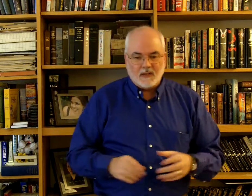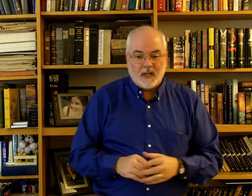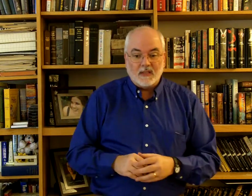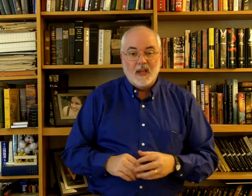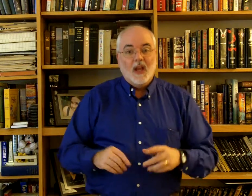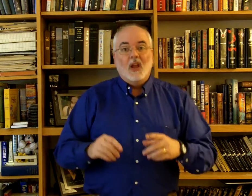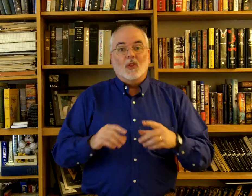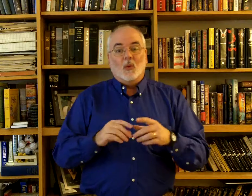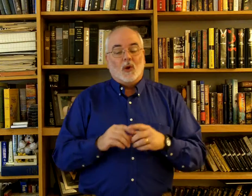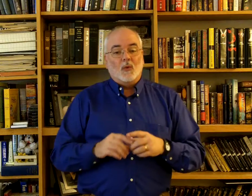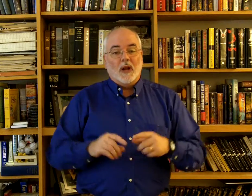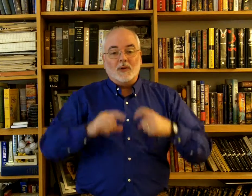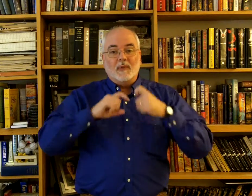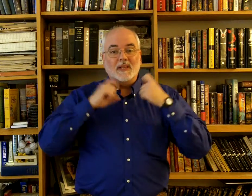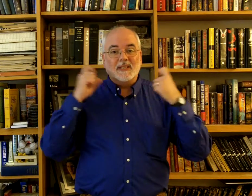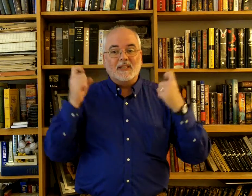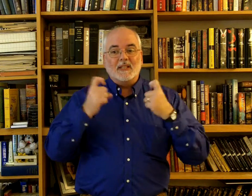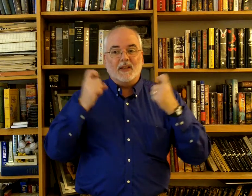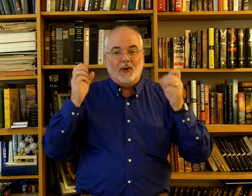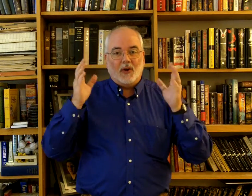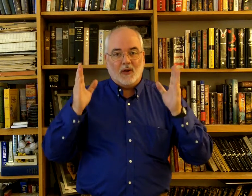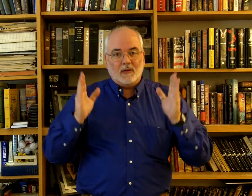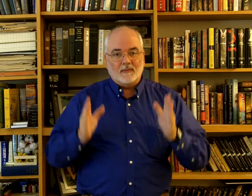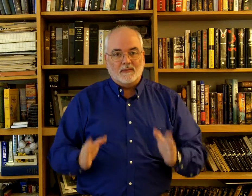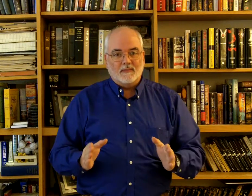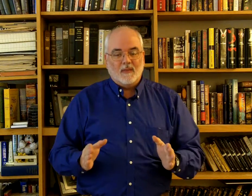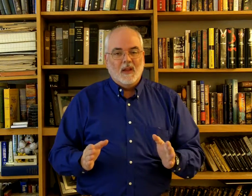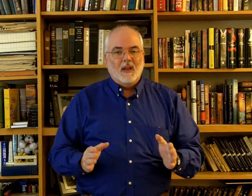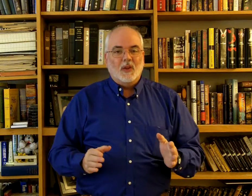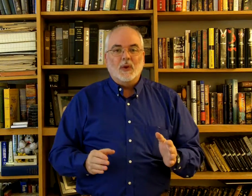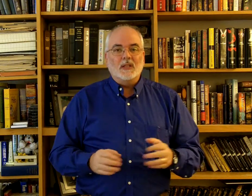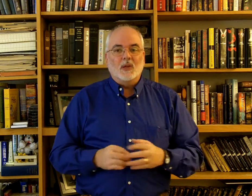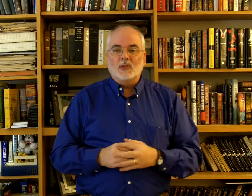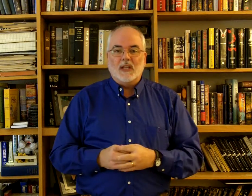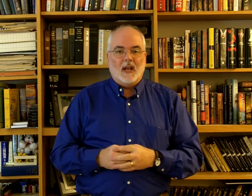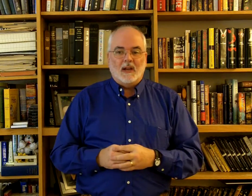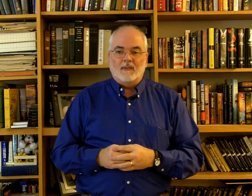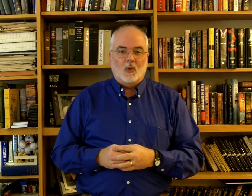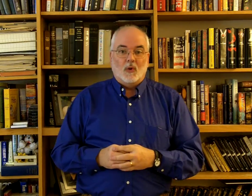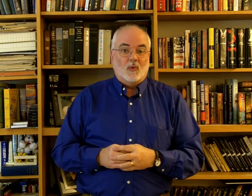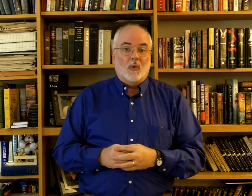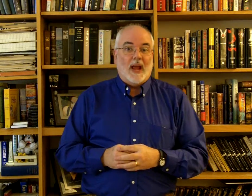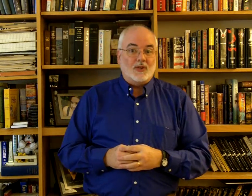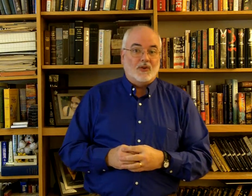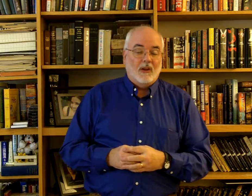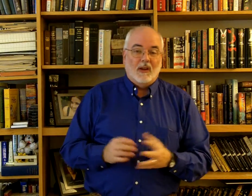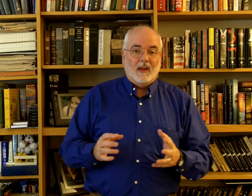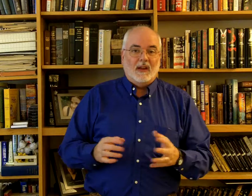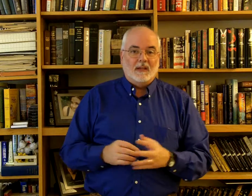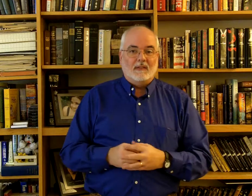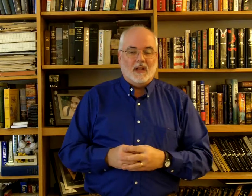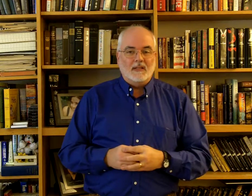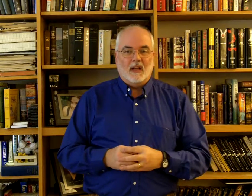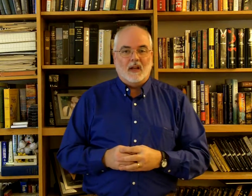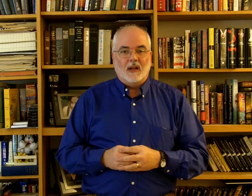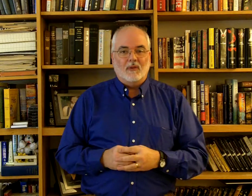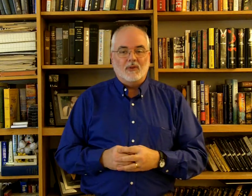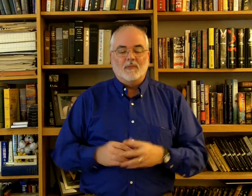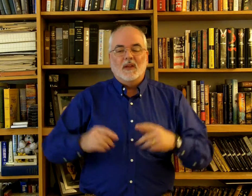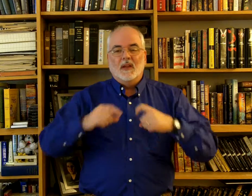says the word wretch means sinner. There is no sign for the word wretch in sign language.